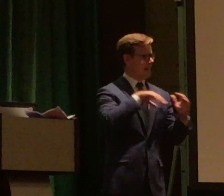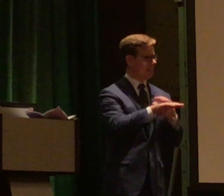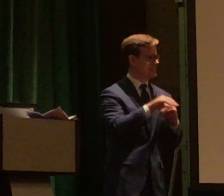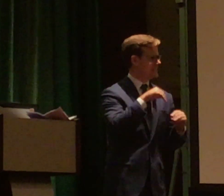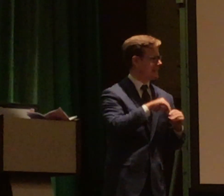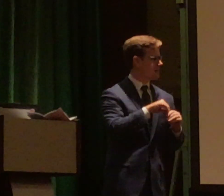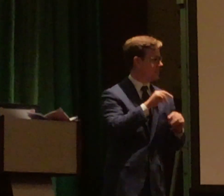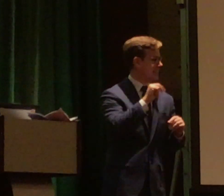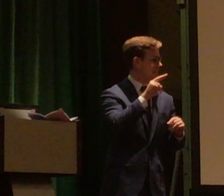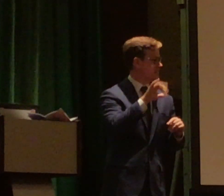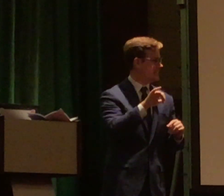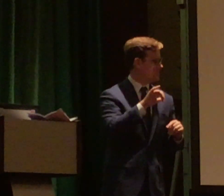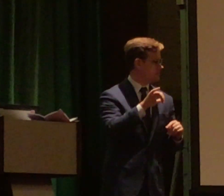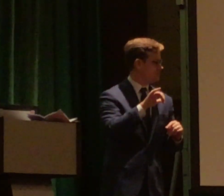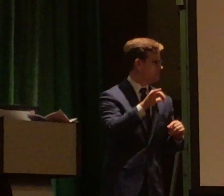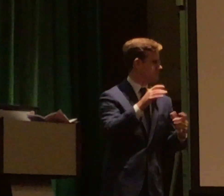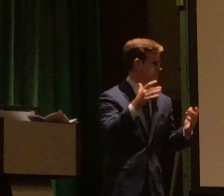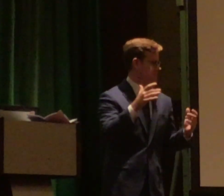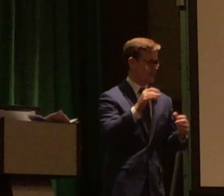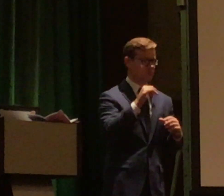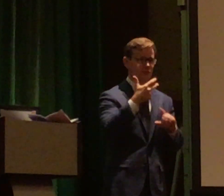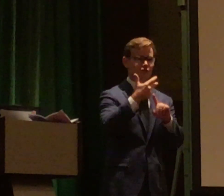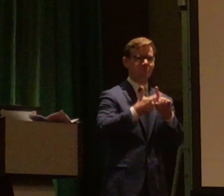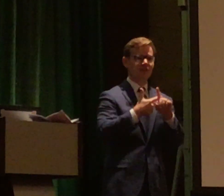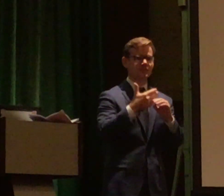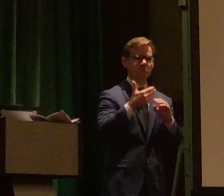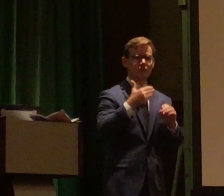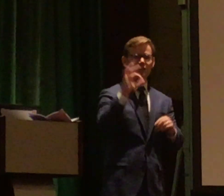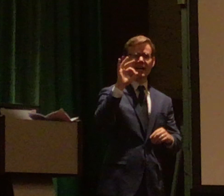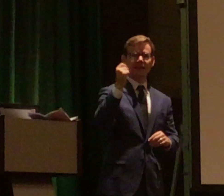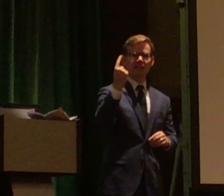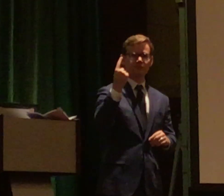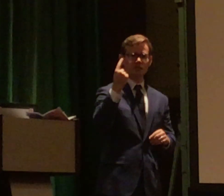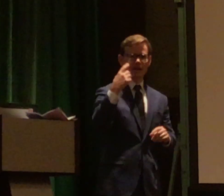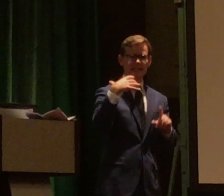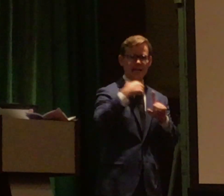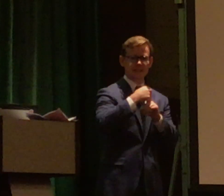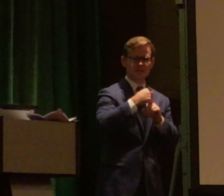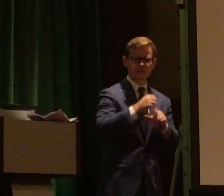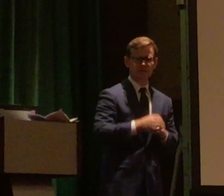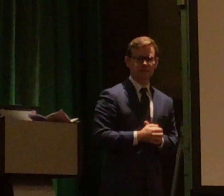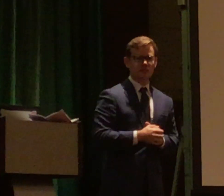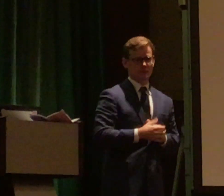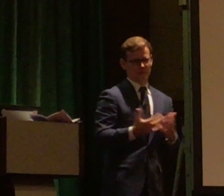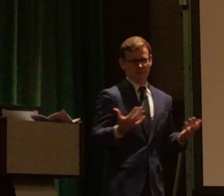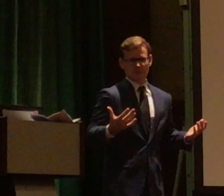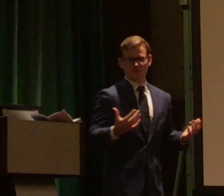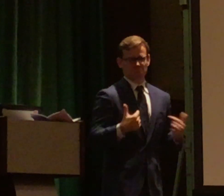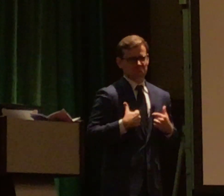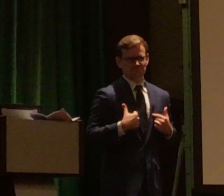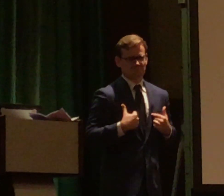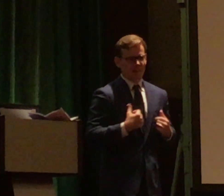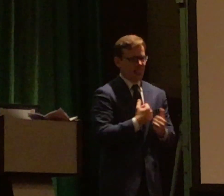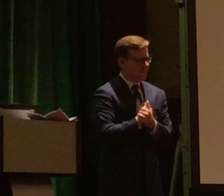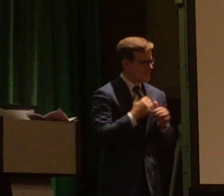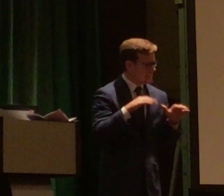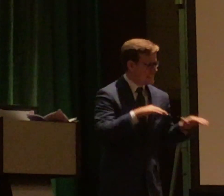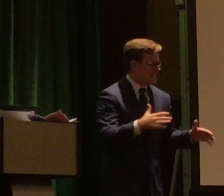oralism to manualism and sign language. When I was at CSUN, I went through